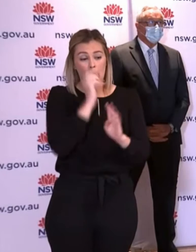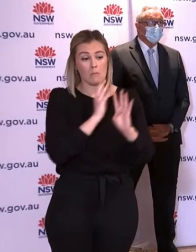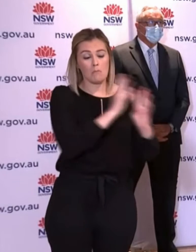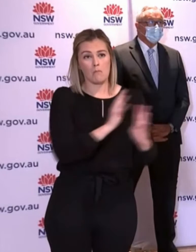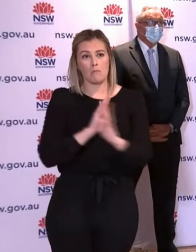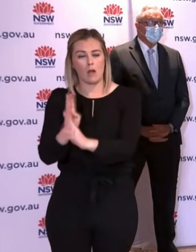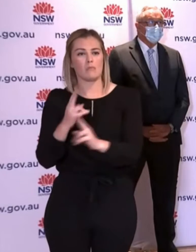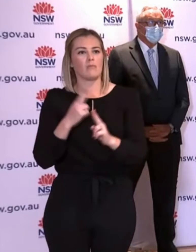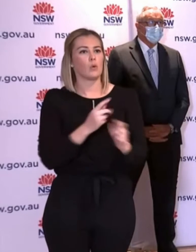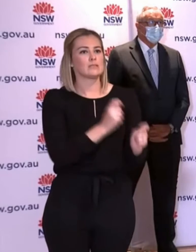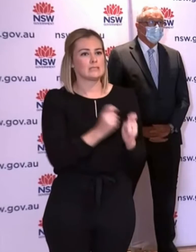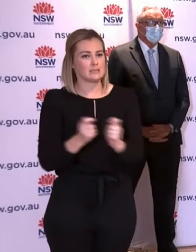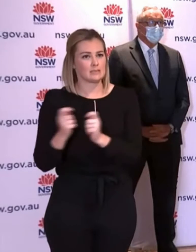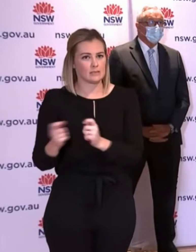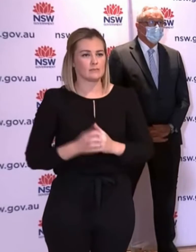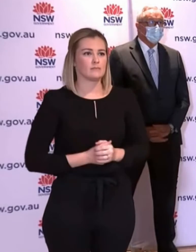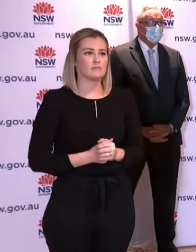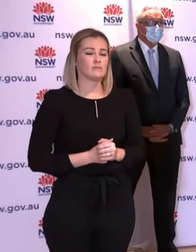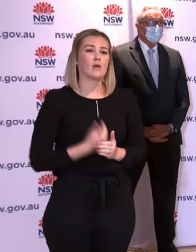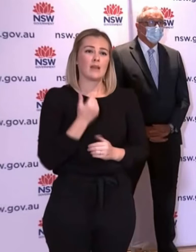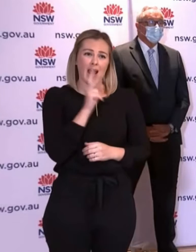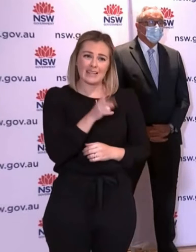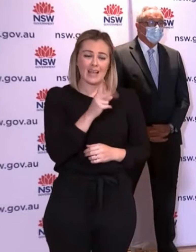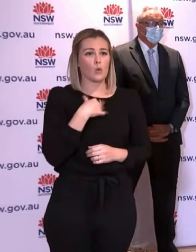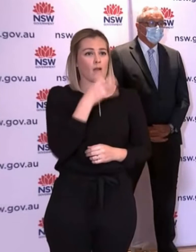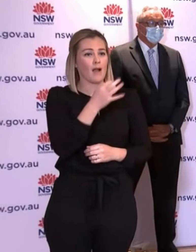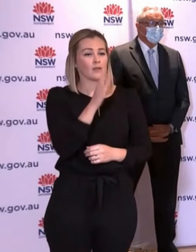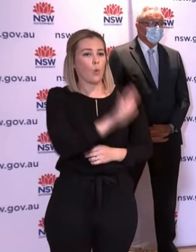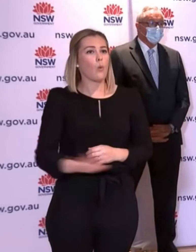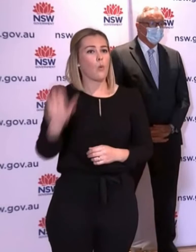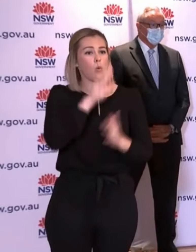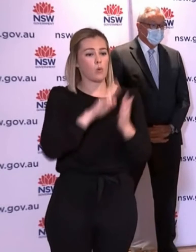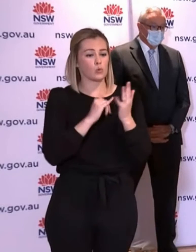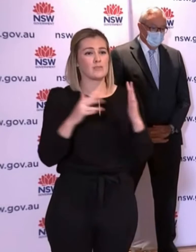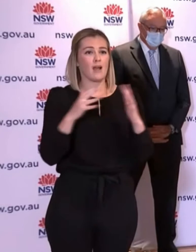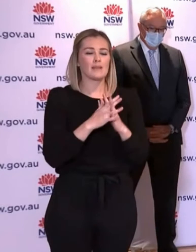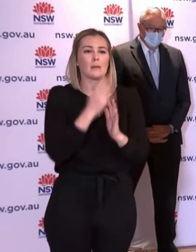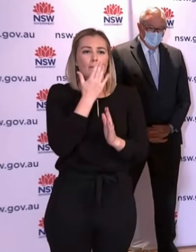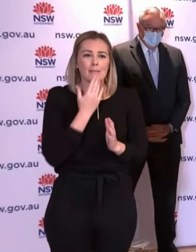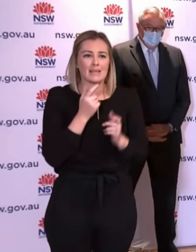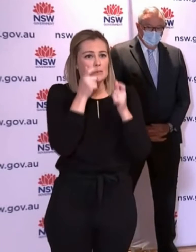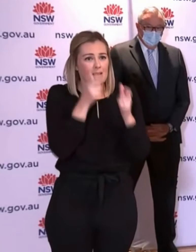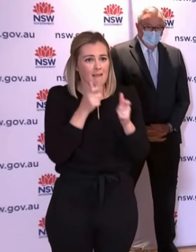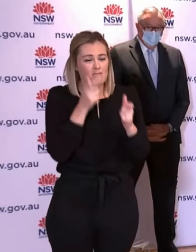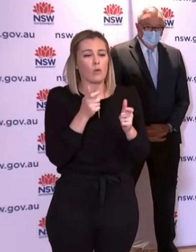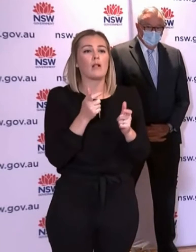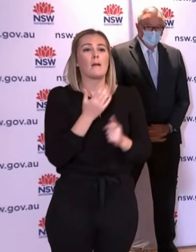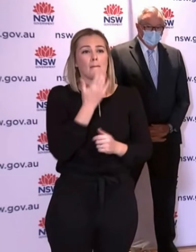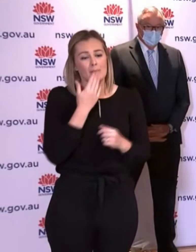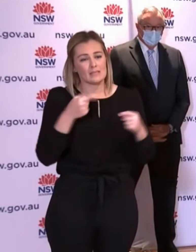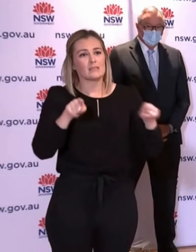Western New South Wales, please maintain a high degree of vigilance for symptoms. Please come forward for testing. Please get